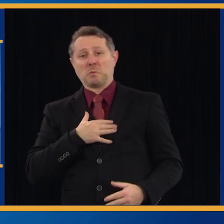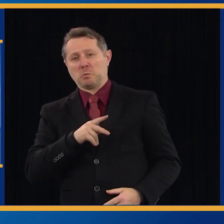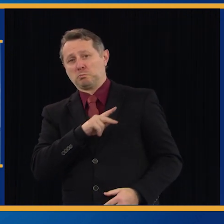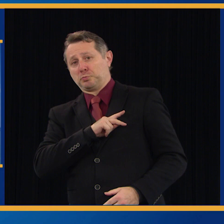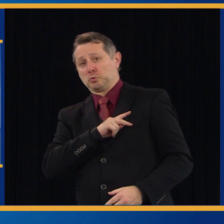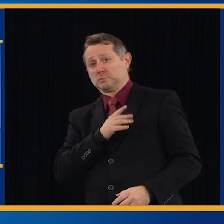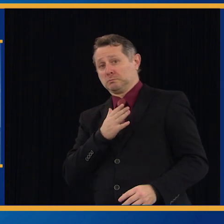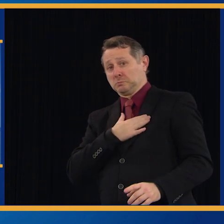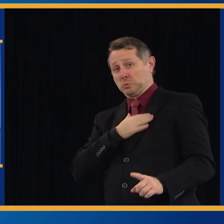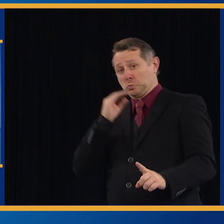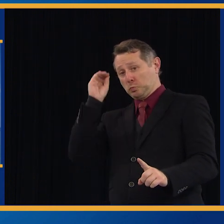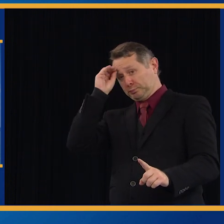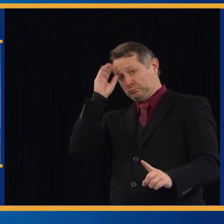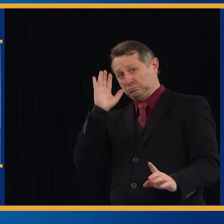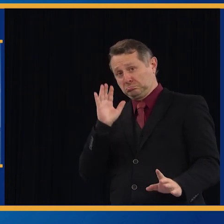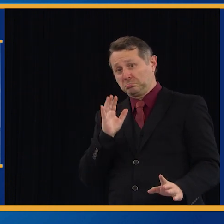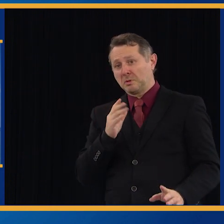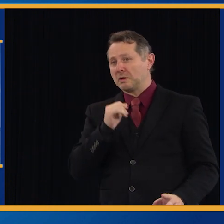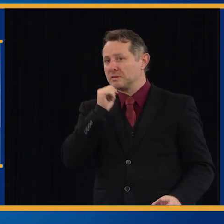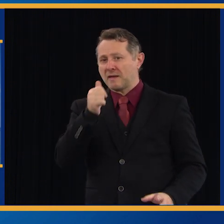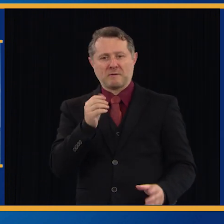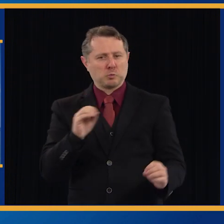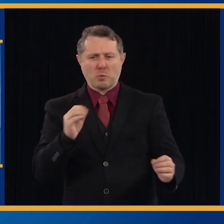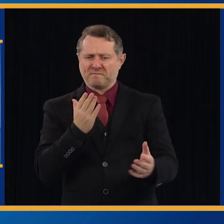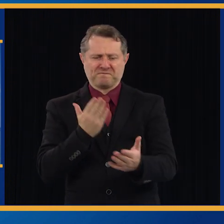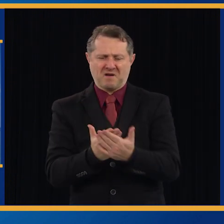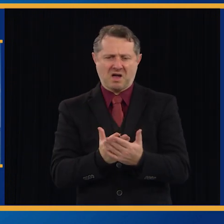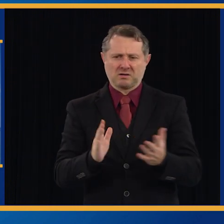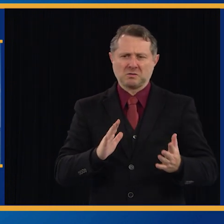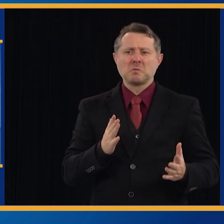pail. What we're doing here,